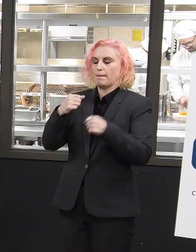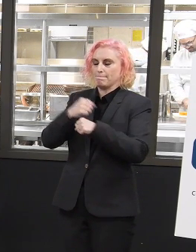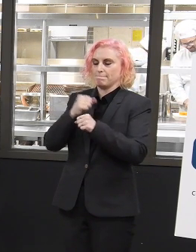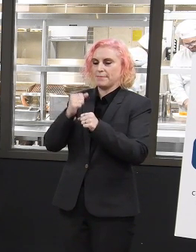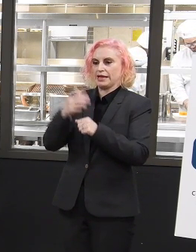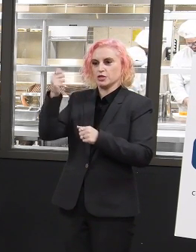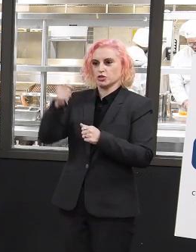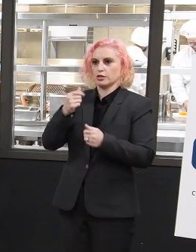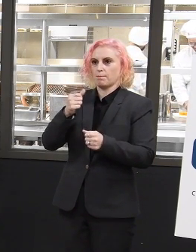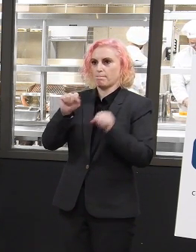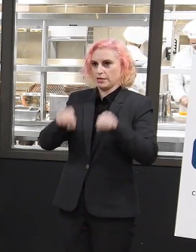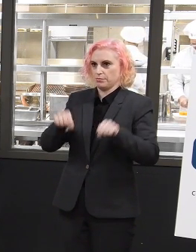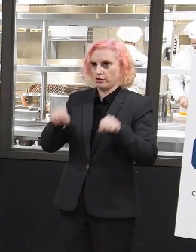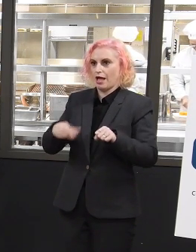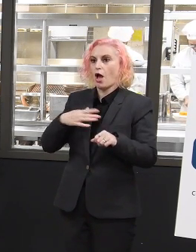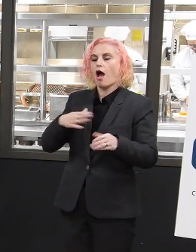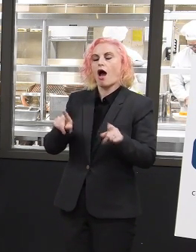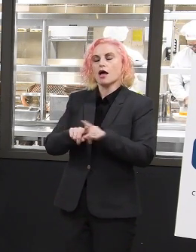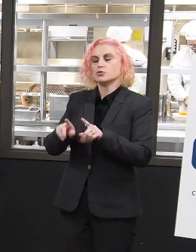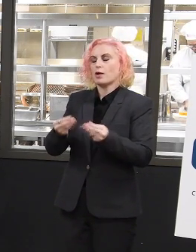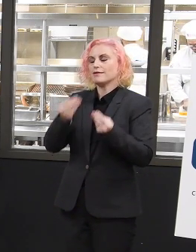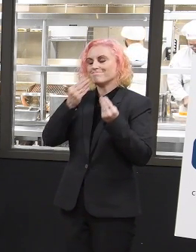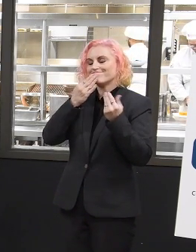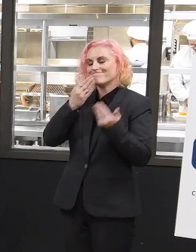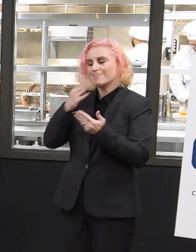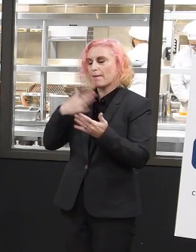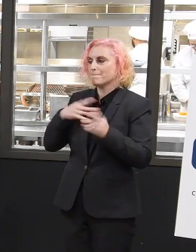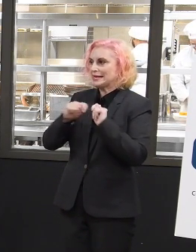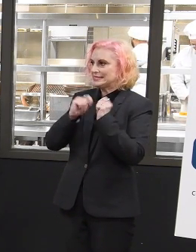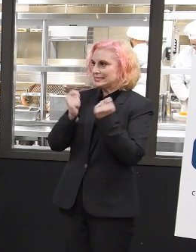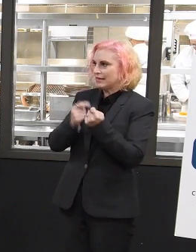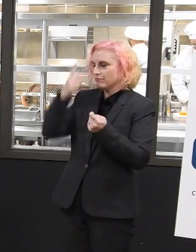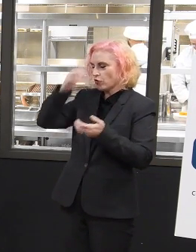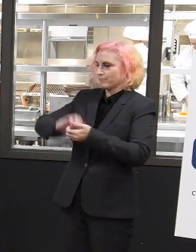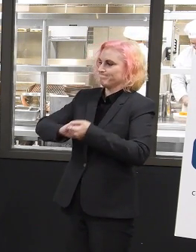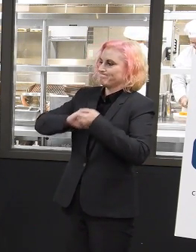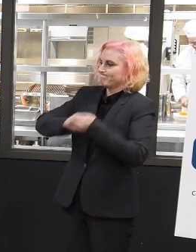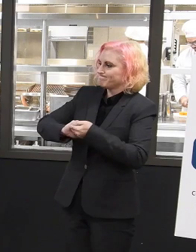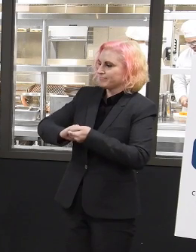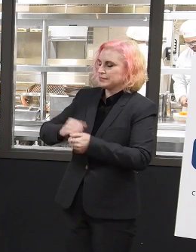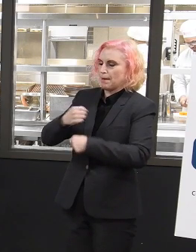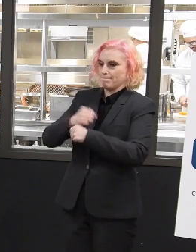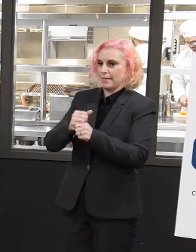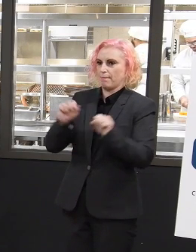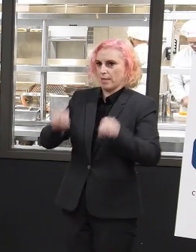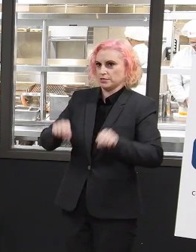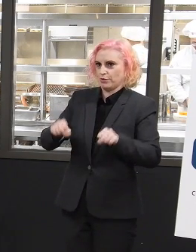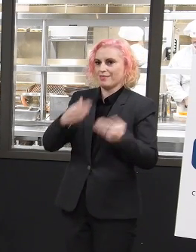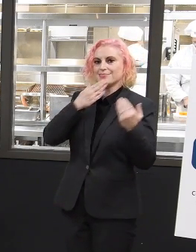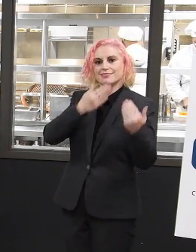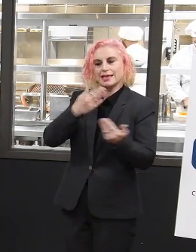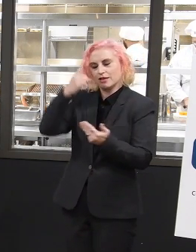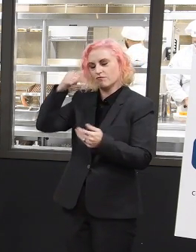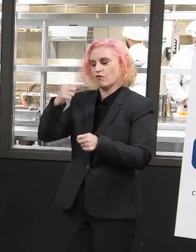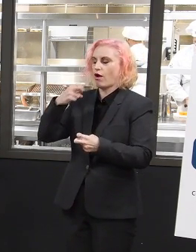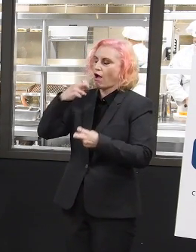I also want to thank my team for working with Howard County for making this happen. Thank you all for your hard work.